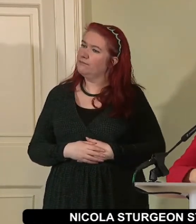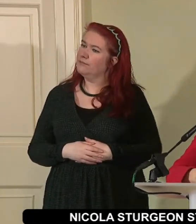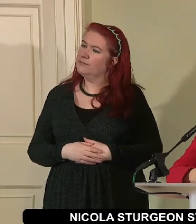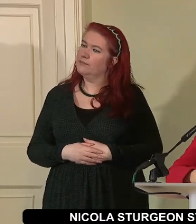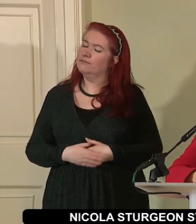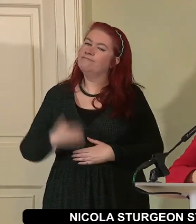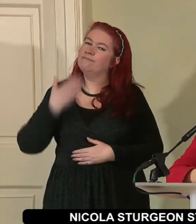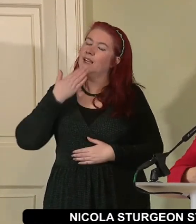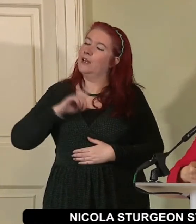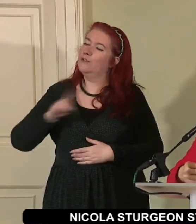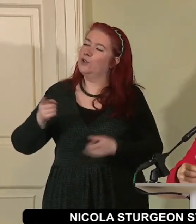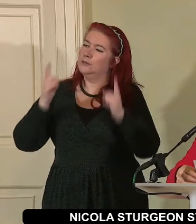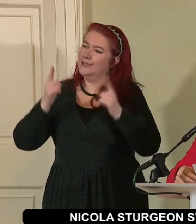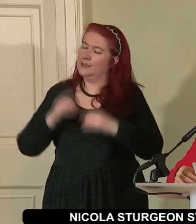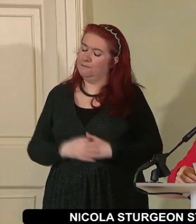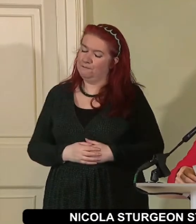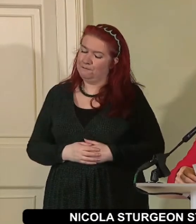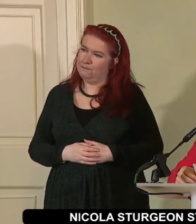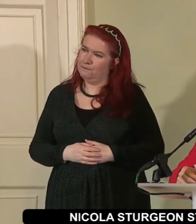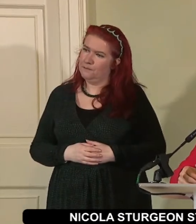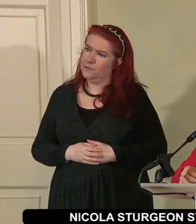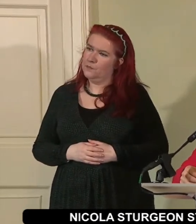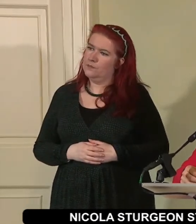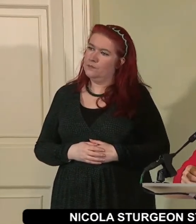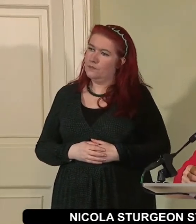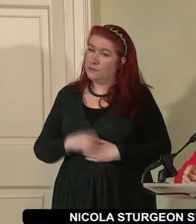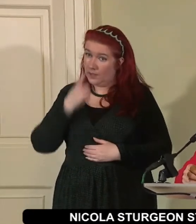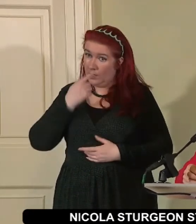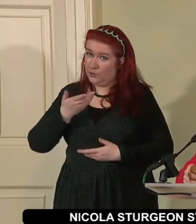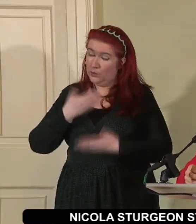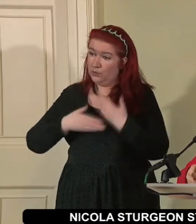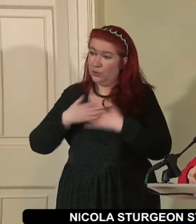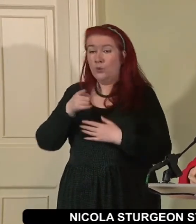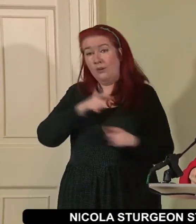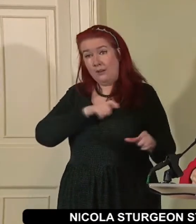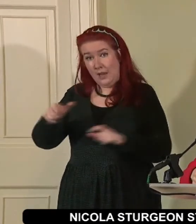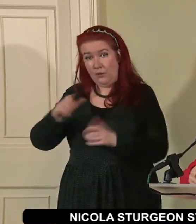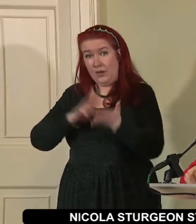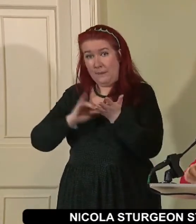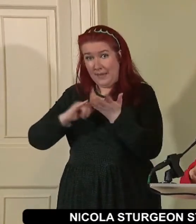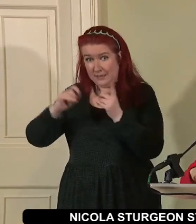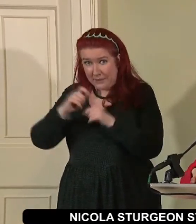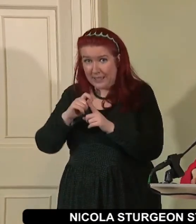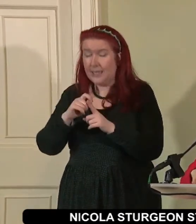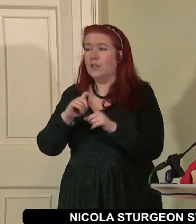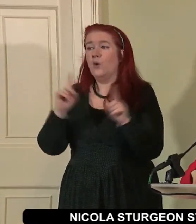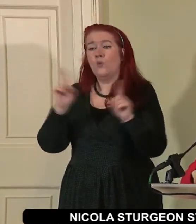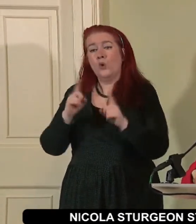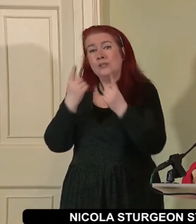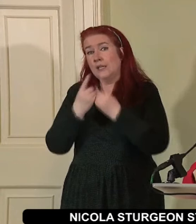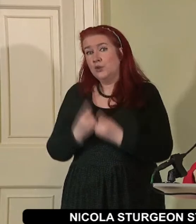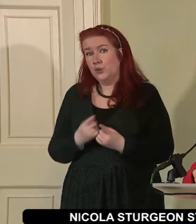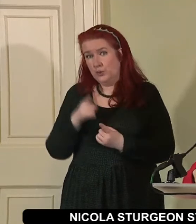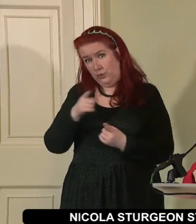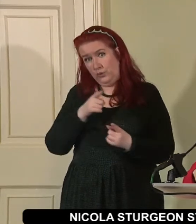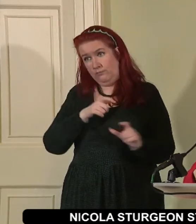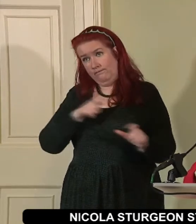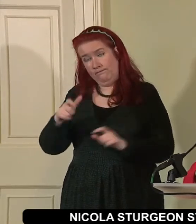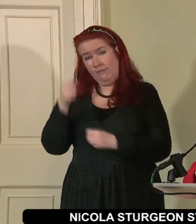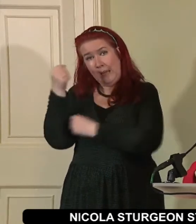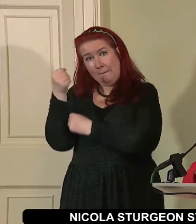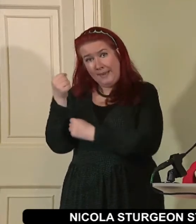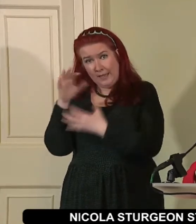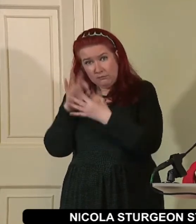Thanks, First Minister. First of all, can you just confirm if you'll be staying on as an MSP and what kind of issues you'll be campaigning